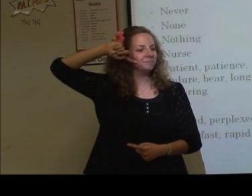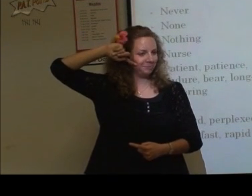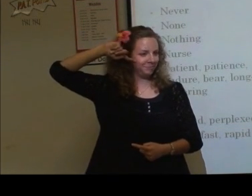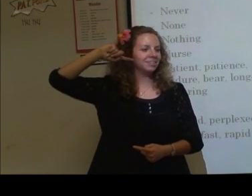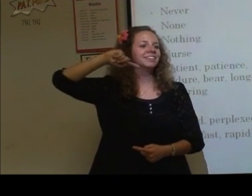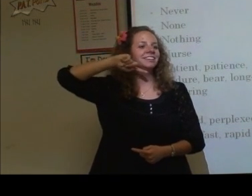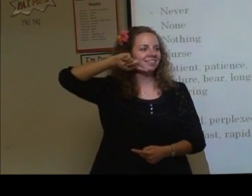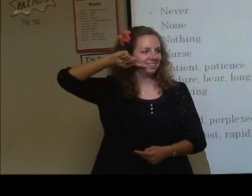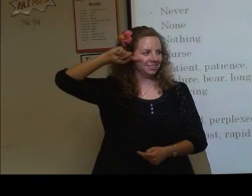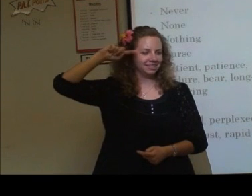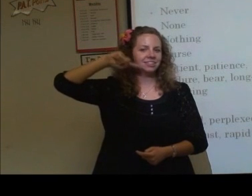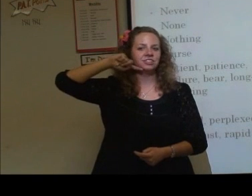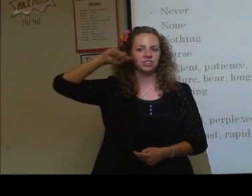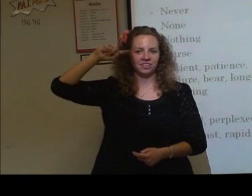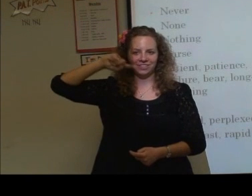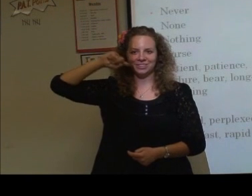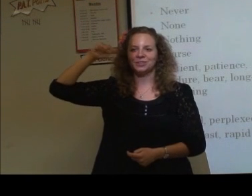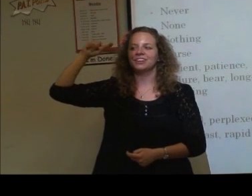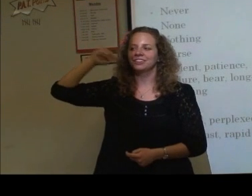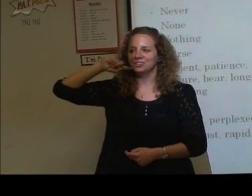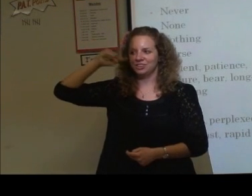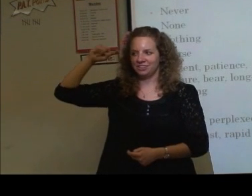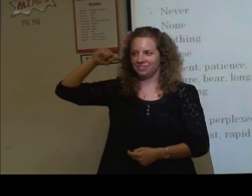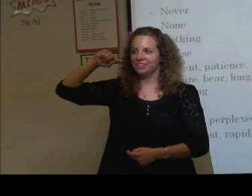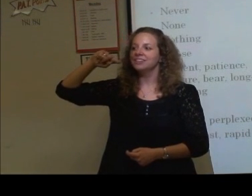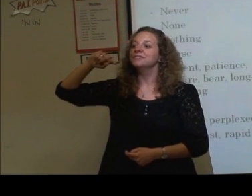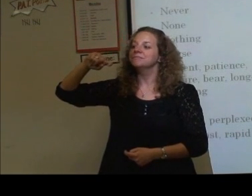Mm-hmm. Shaving this way. Like this?